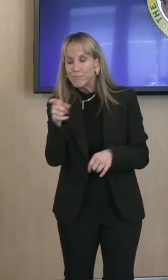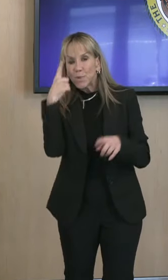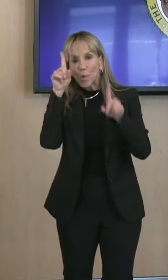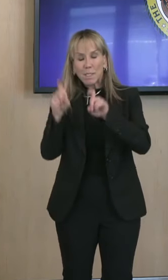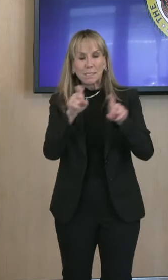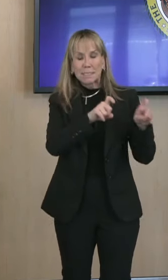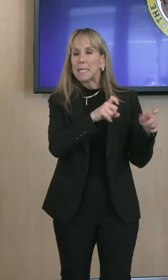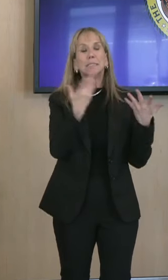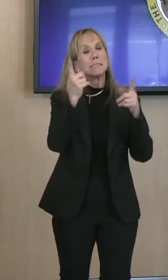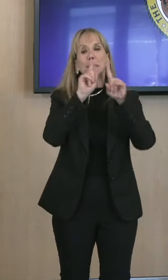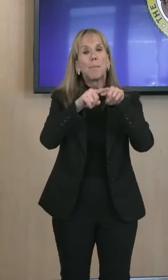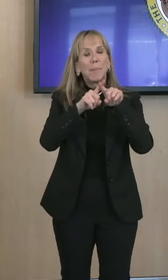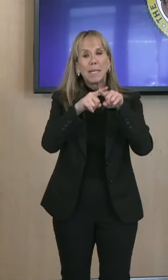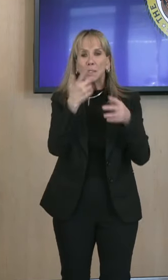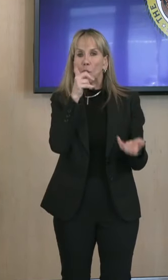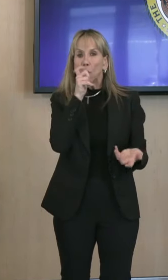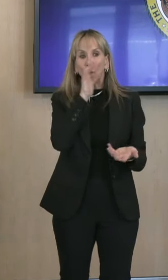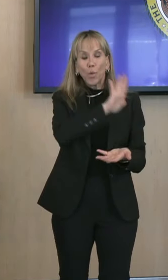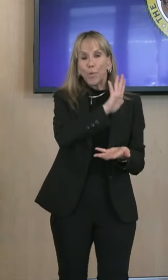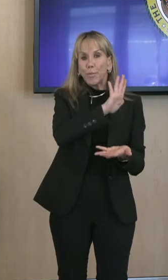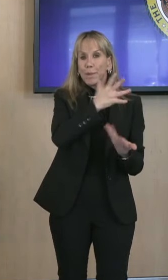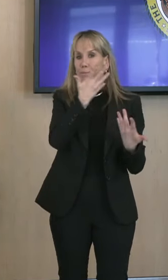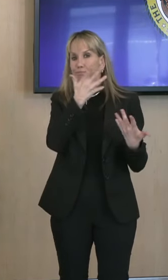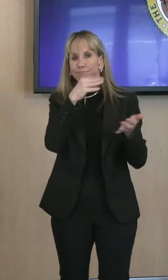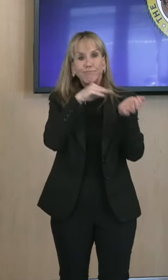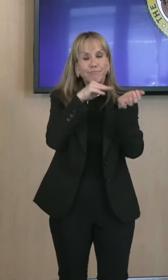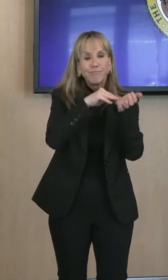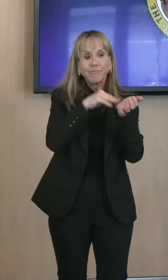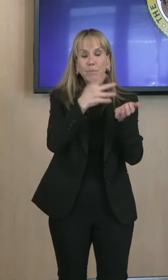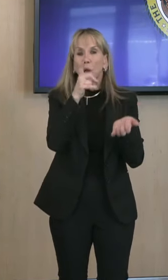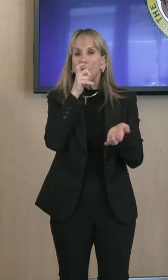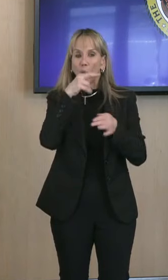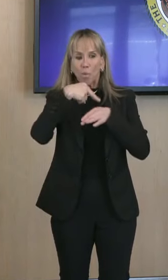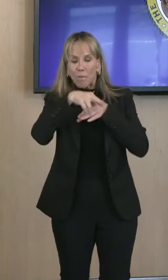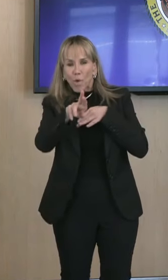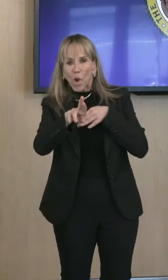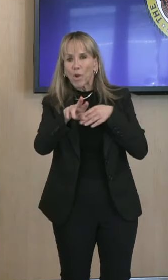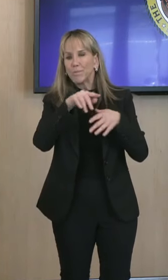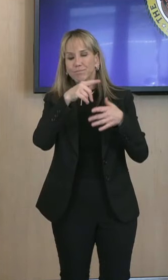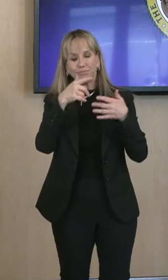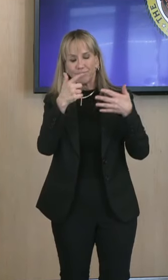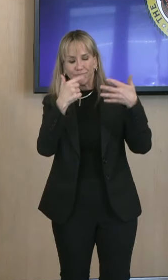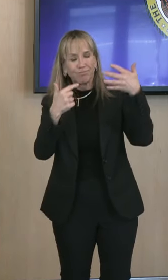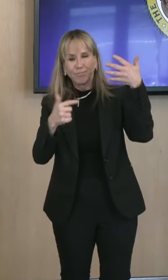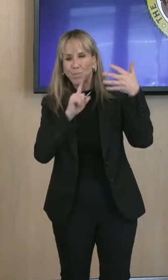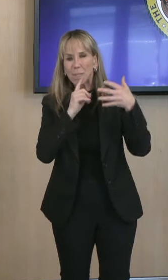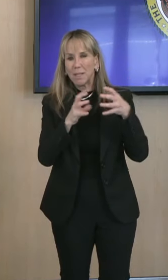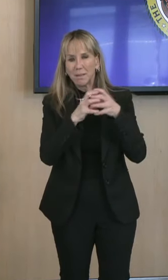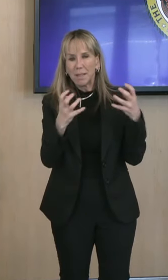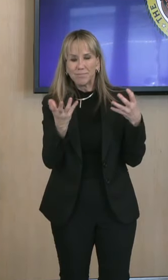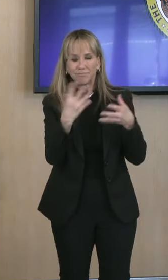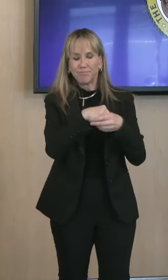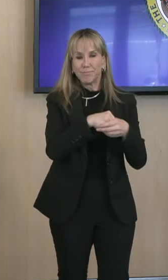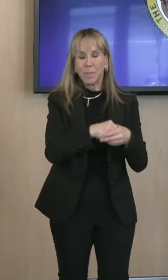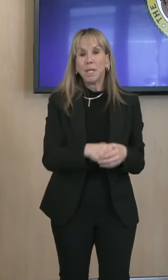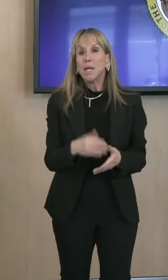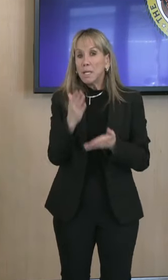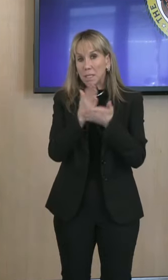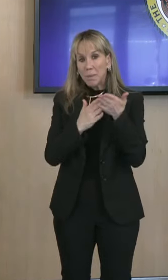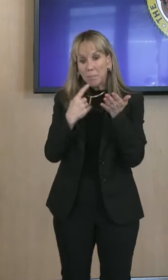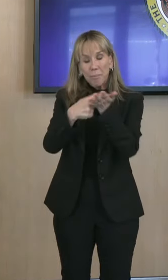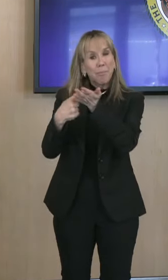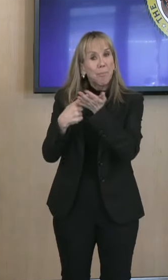on the context of who their healthcare provider is and the referral basis and so forth. There has been some discussion